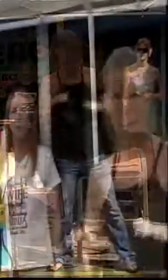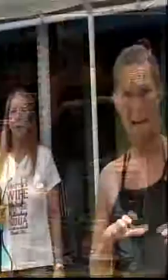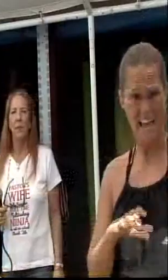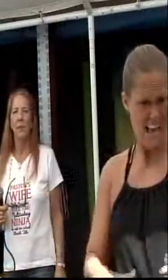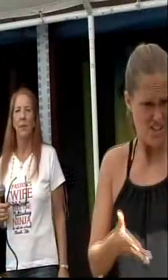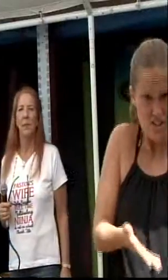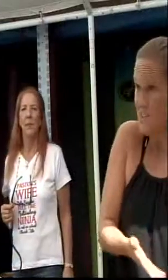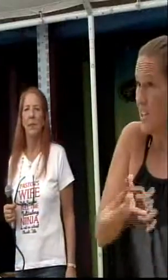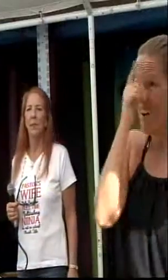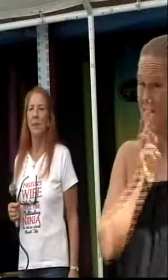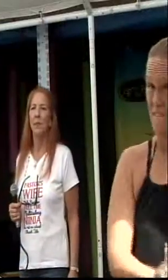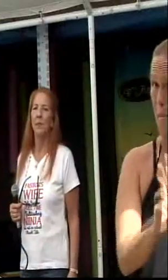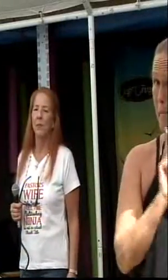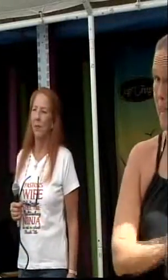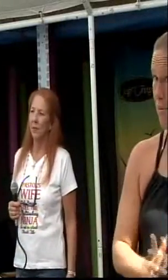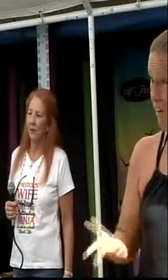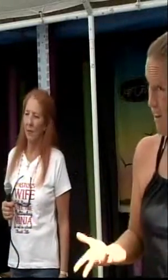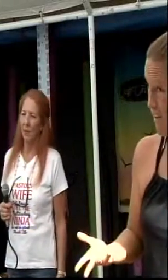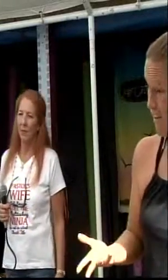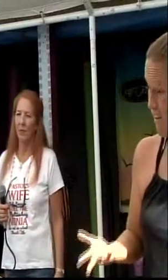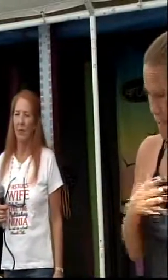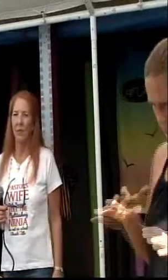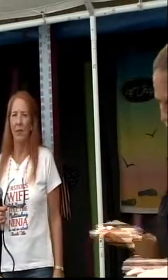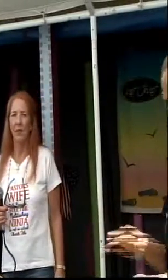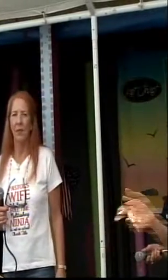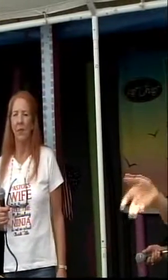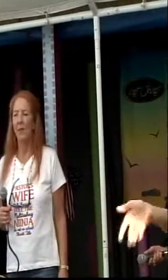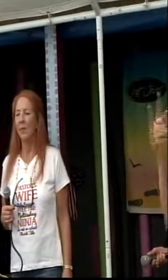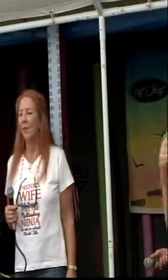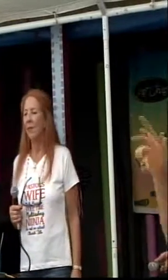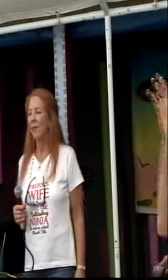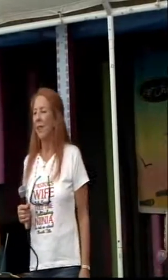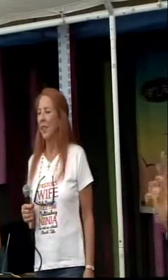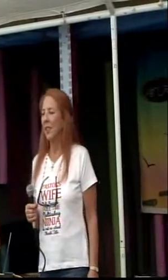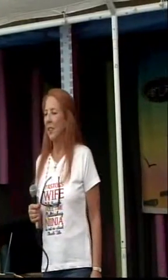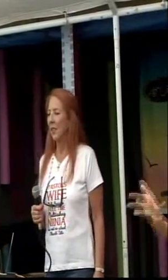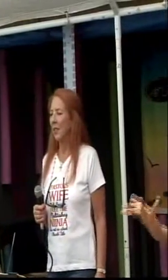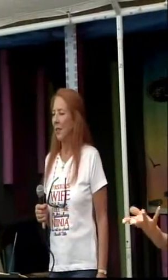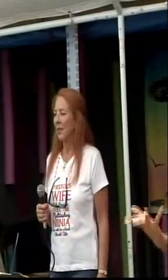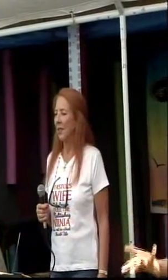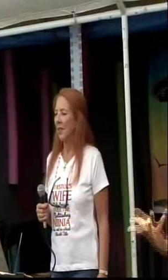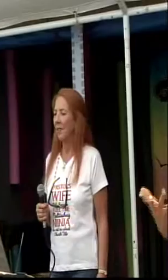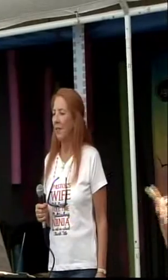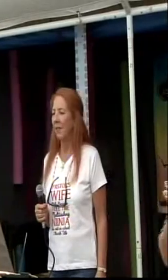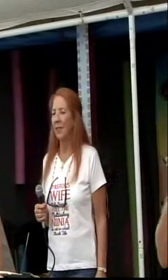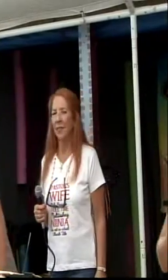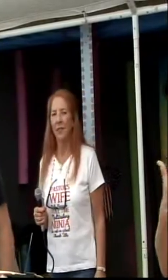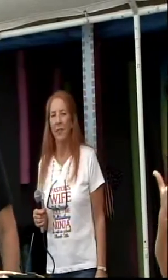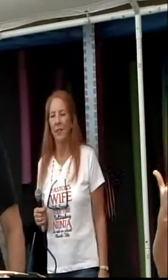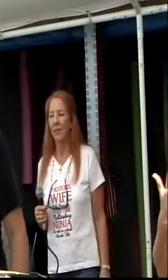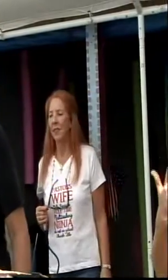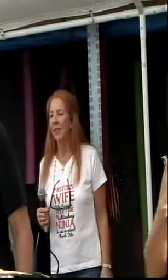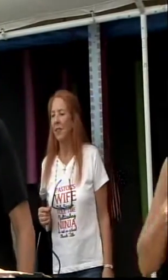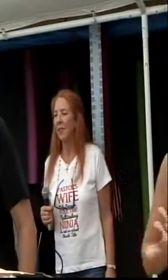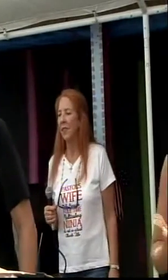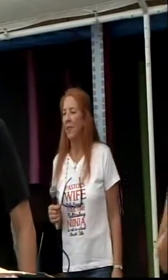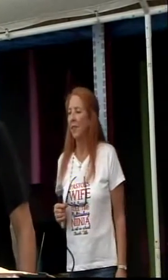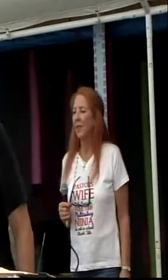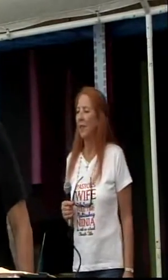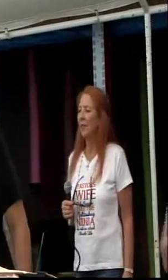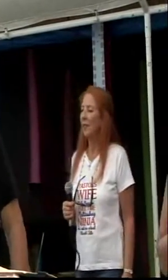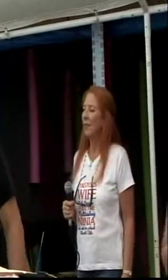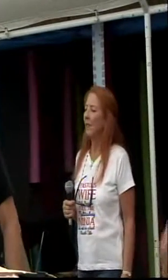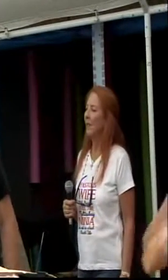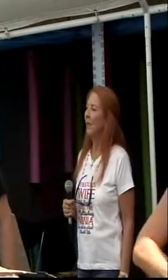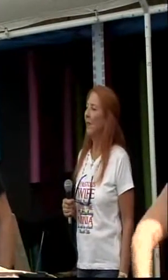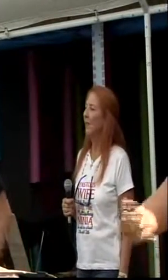One for the people? Is this one for the Lord? Or do I simply serenade for things